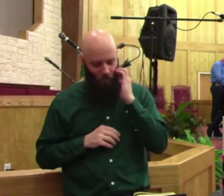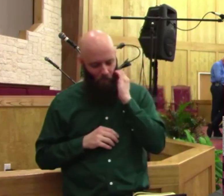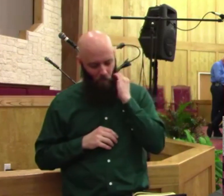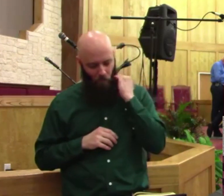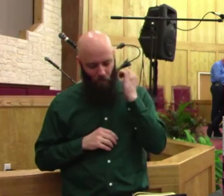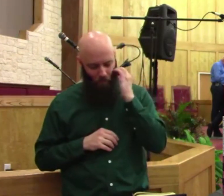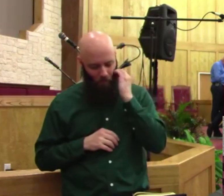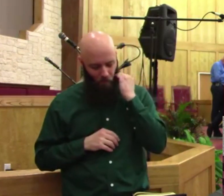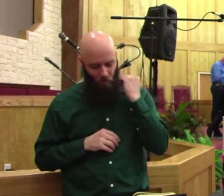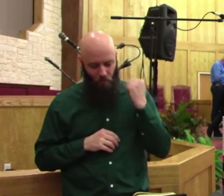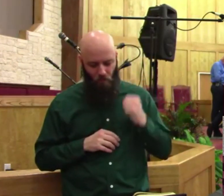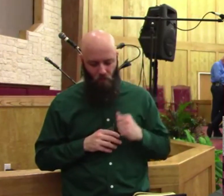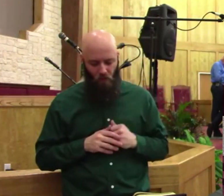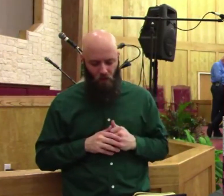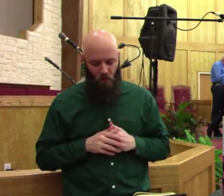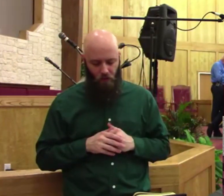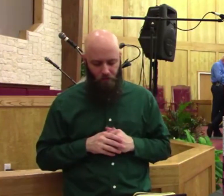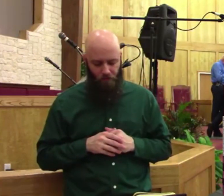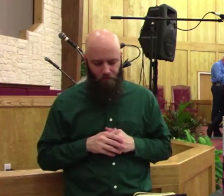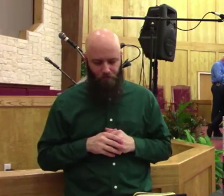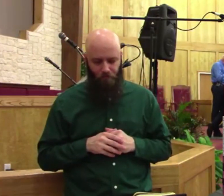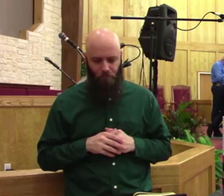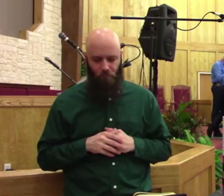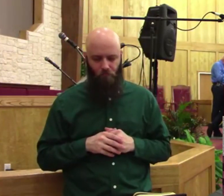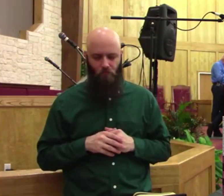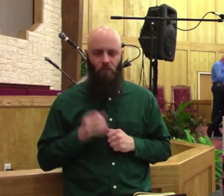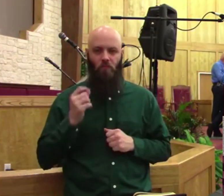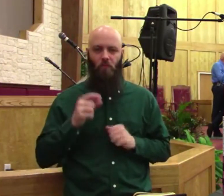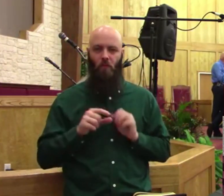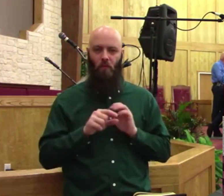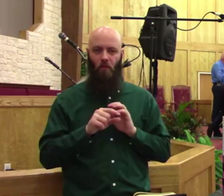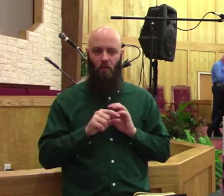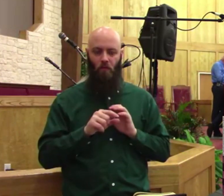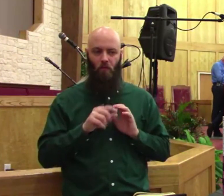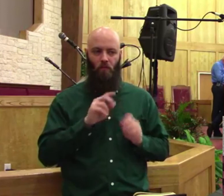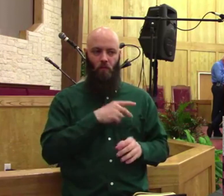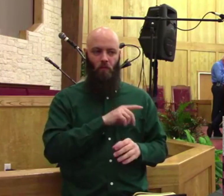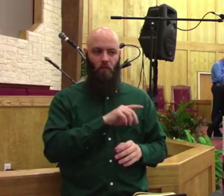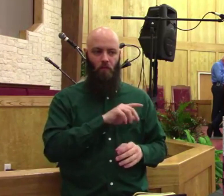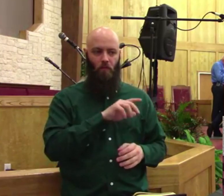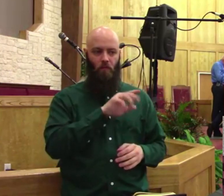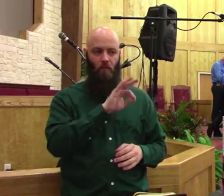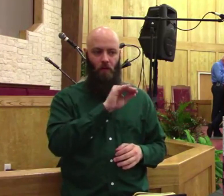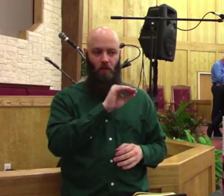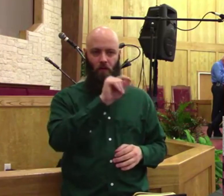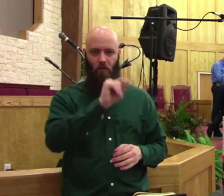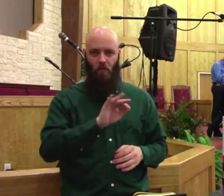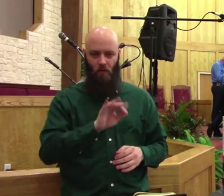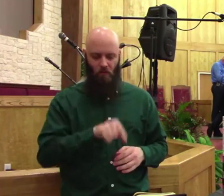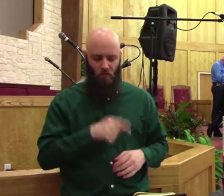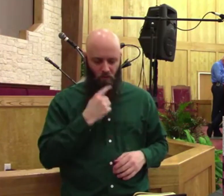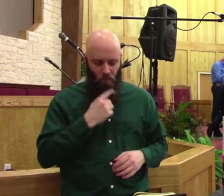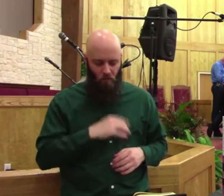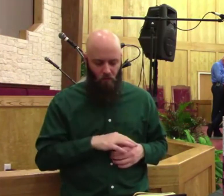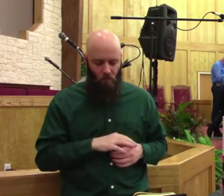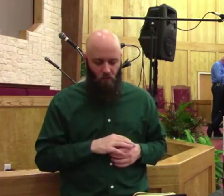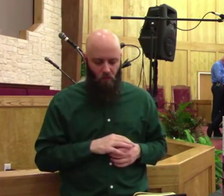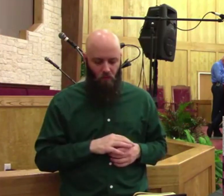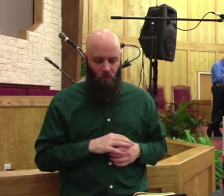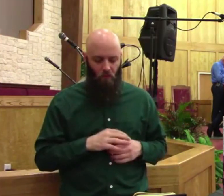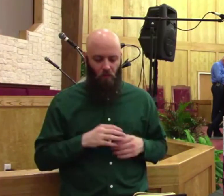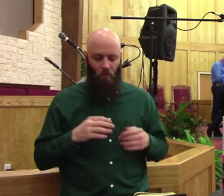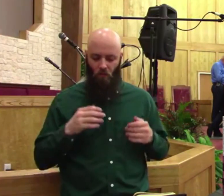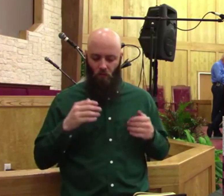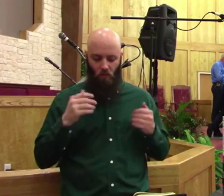so that we don't, and this is verse 9 of Psalm 90, so we don't bring our years to